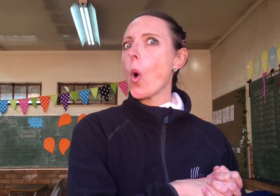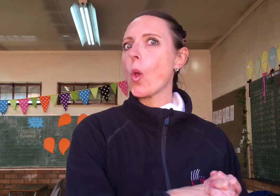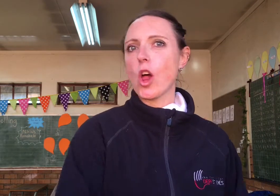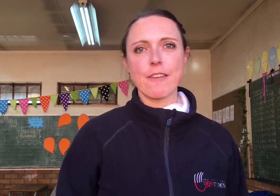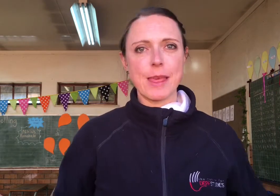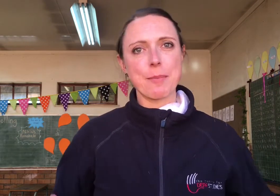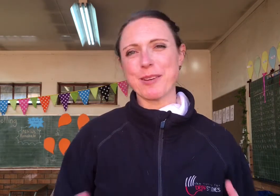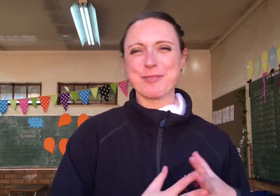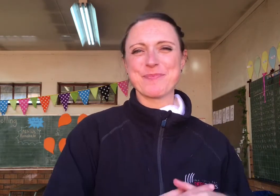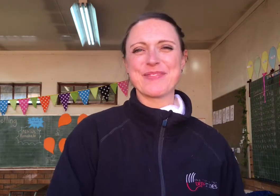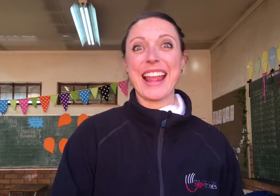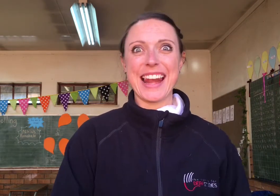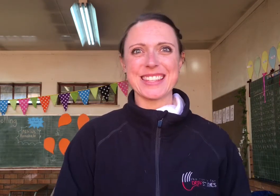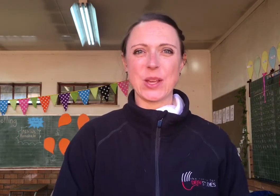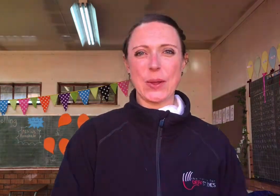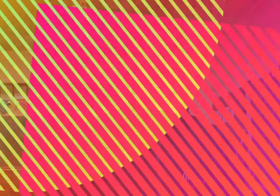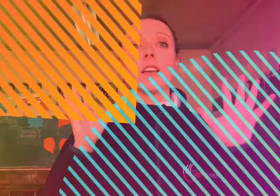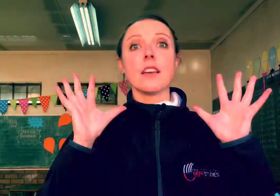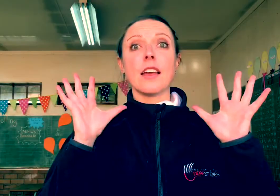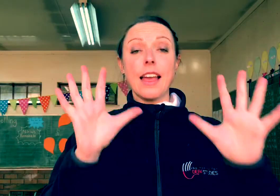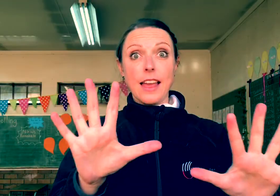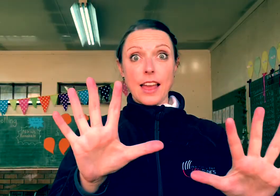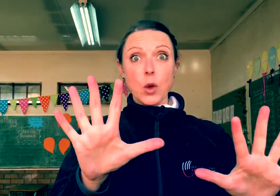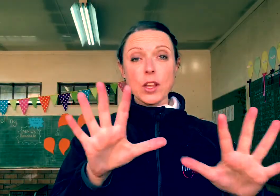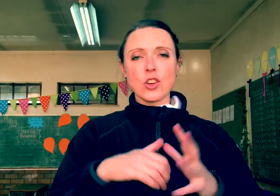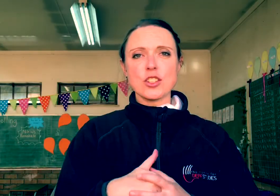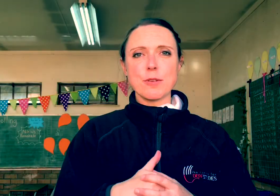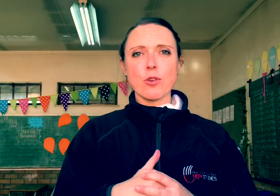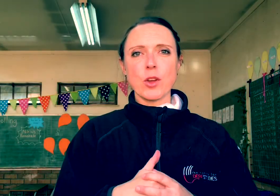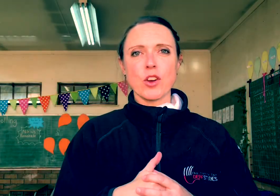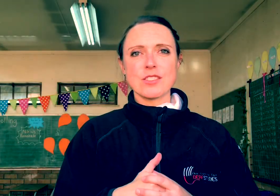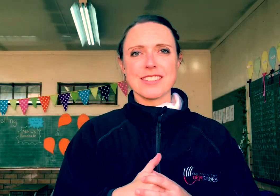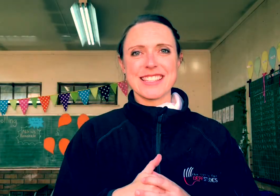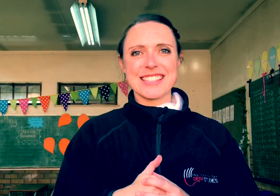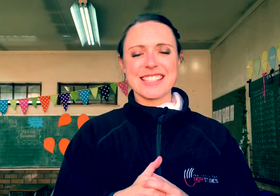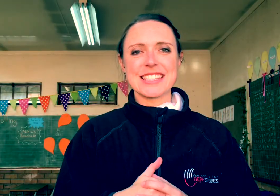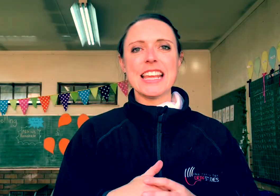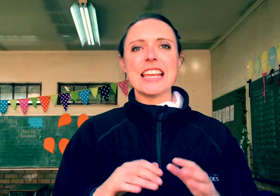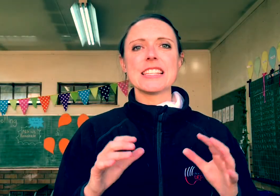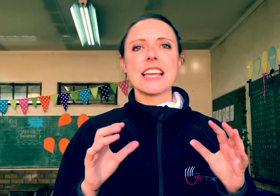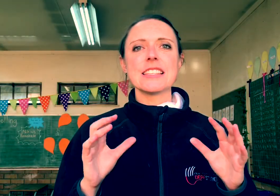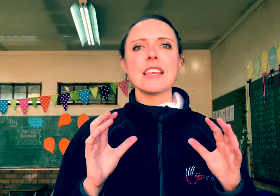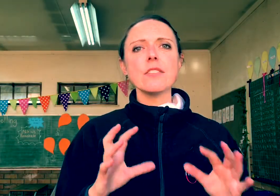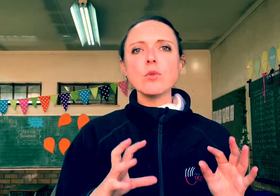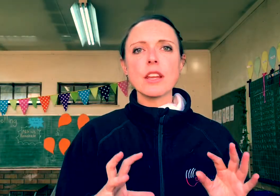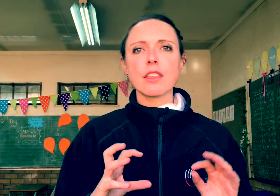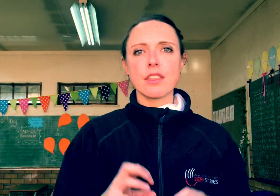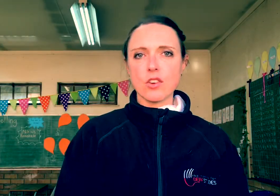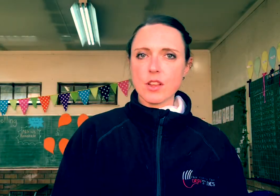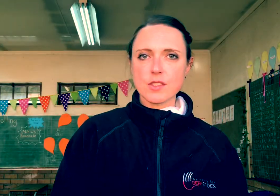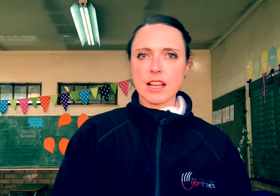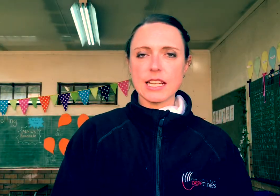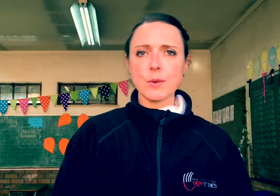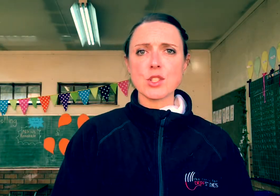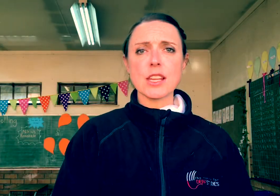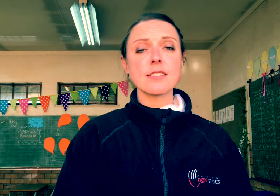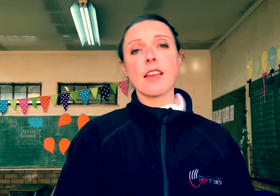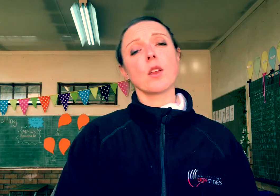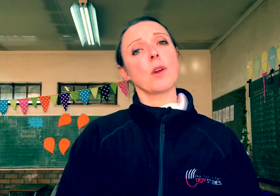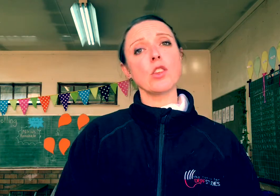all of the above. Let's go. A quick note before we go on to the sentences is that if you read Theory of Sign Language, they say that when you're